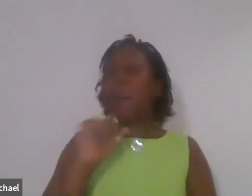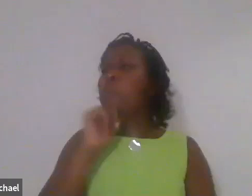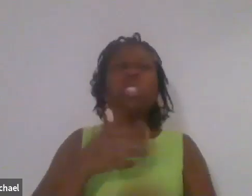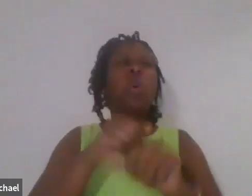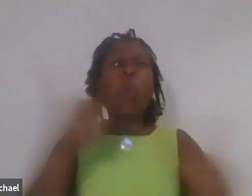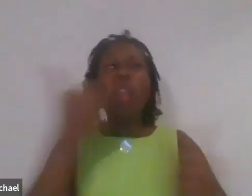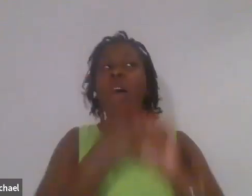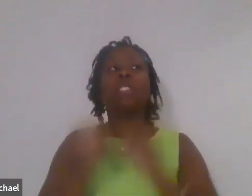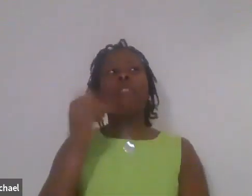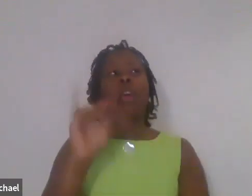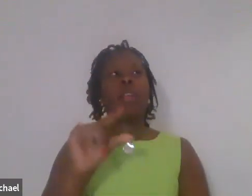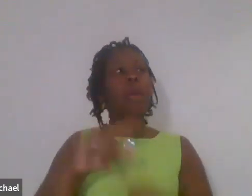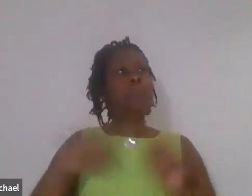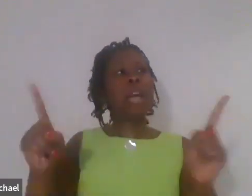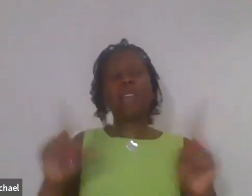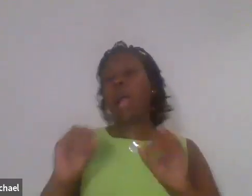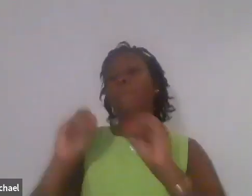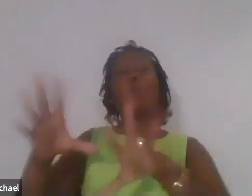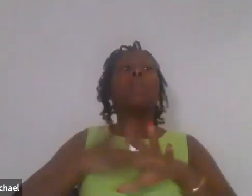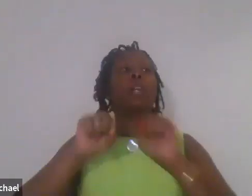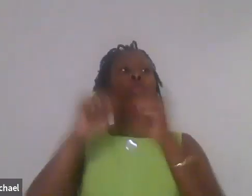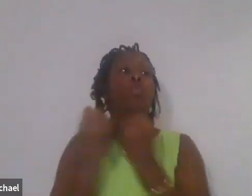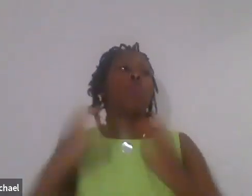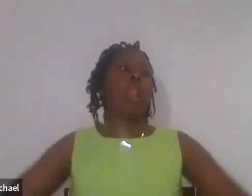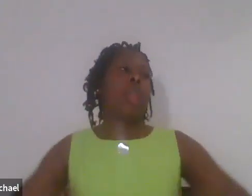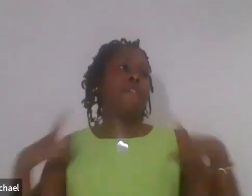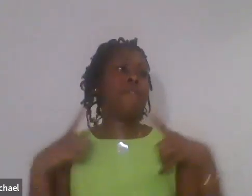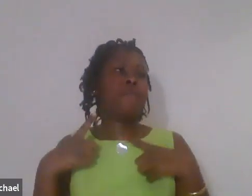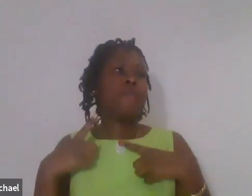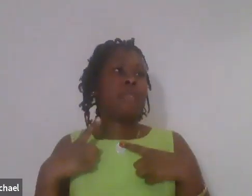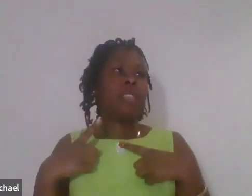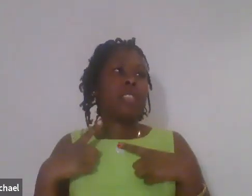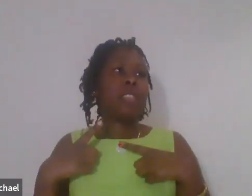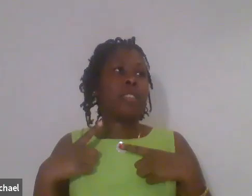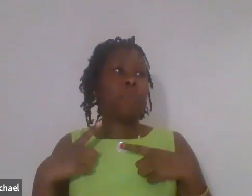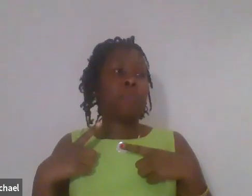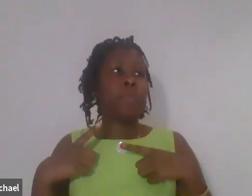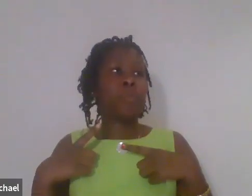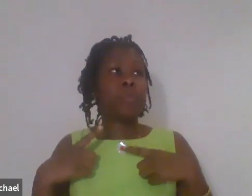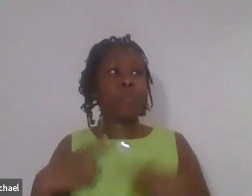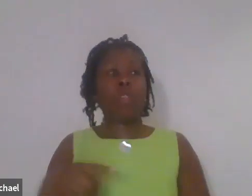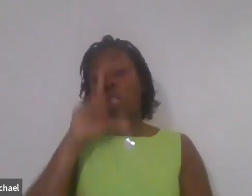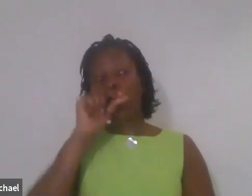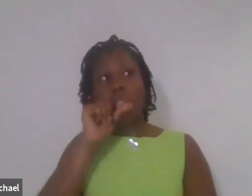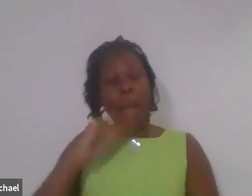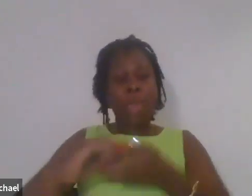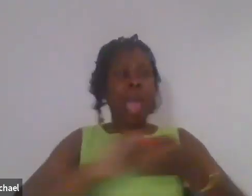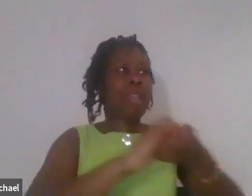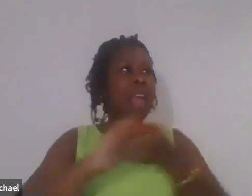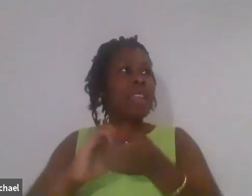I'm on not my IG, I'm not active, really active on my I post IG, my social life. Sometimes I use it for my social life. Twitter, I engage.